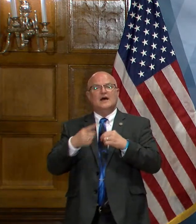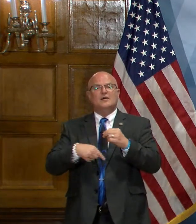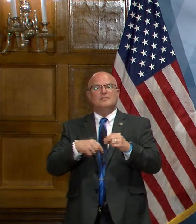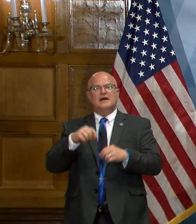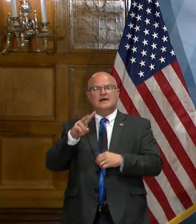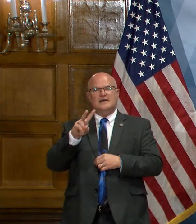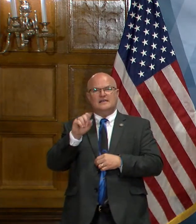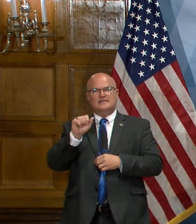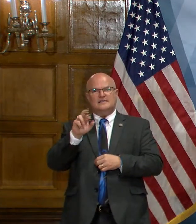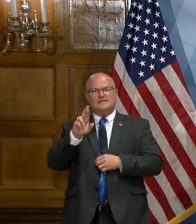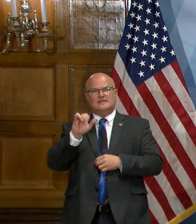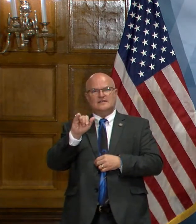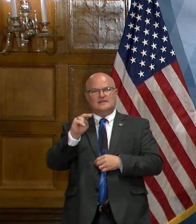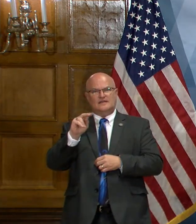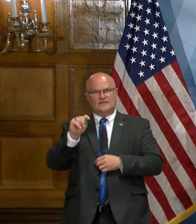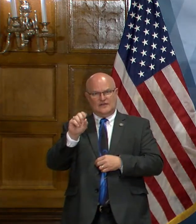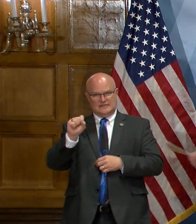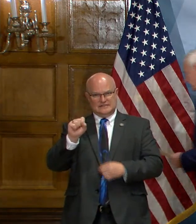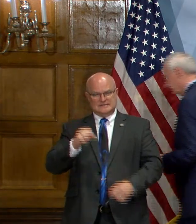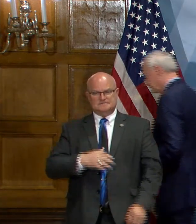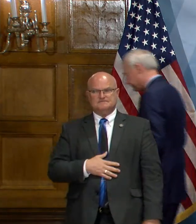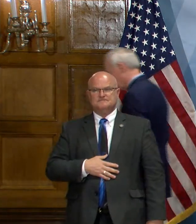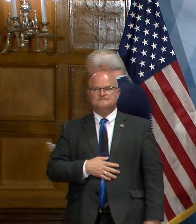to the variants.